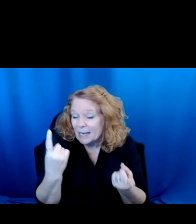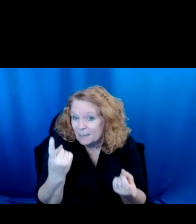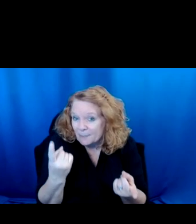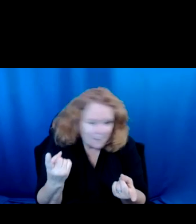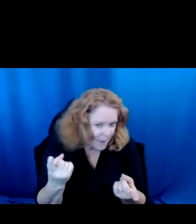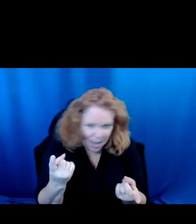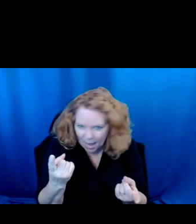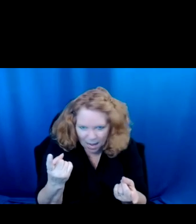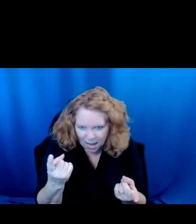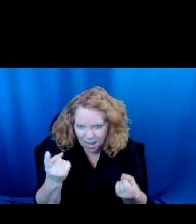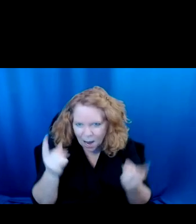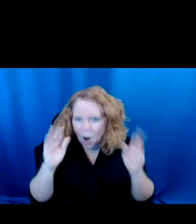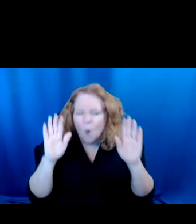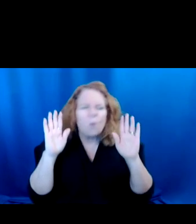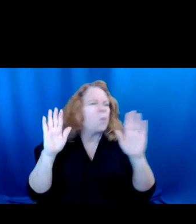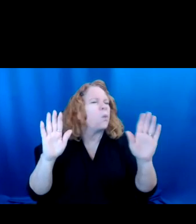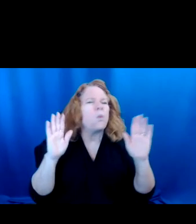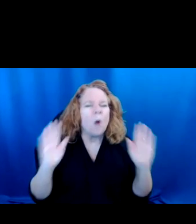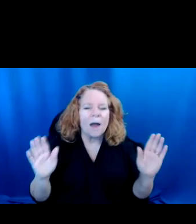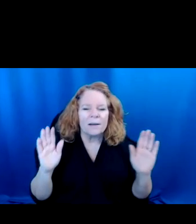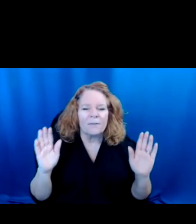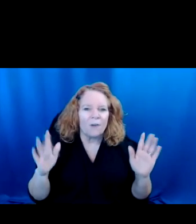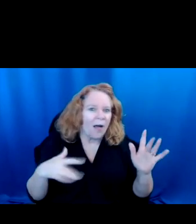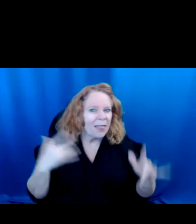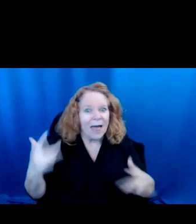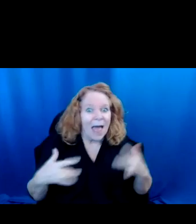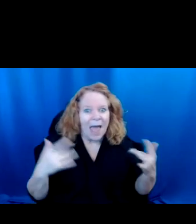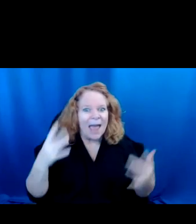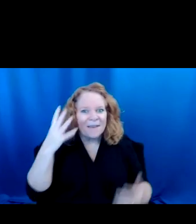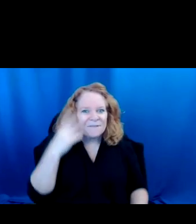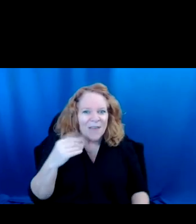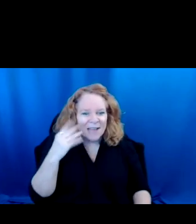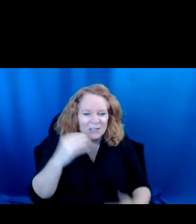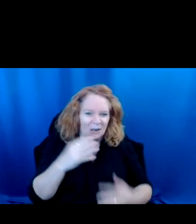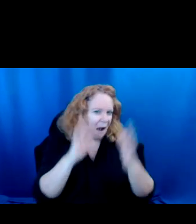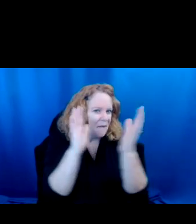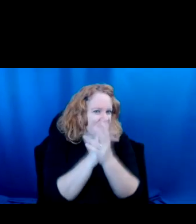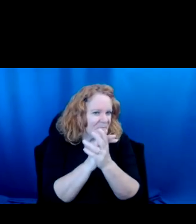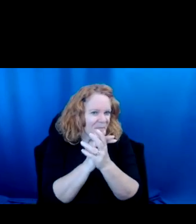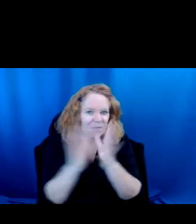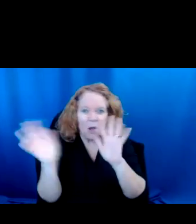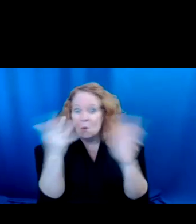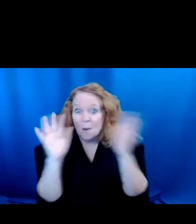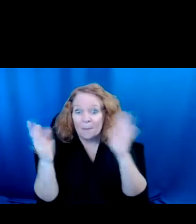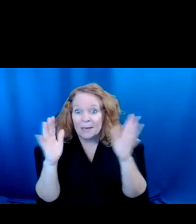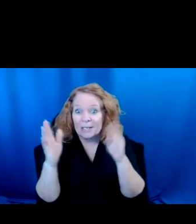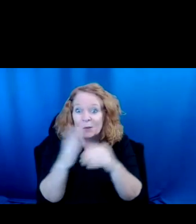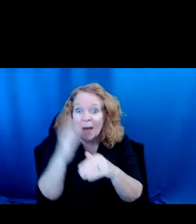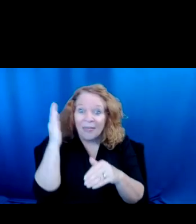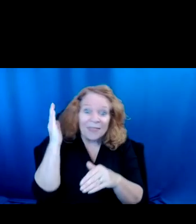splendid adventure." Whoop-a-dee-doo, the end.